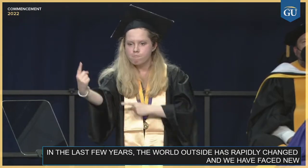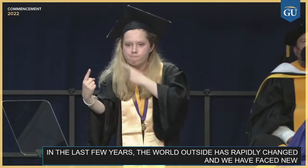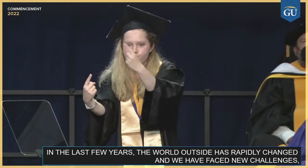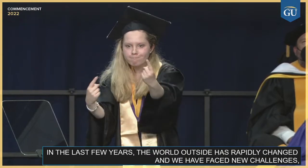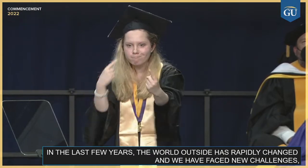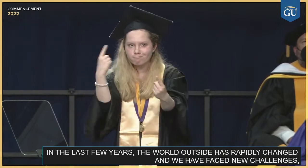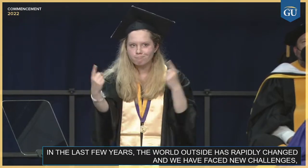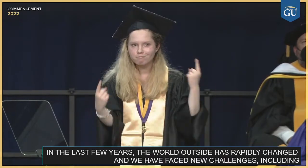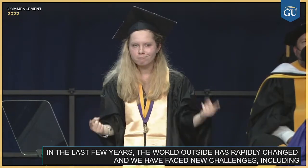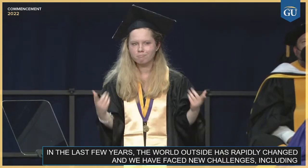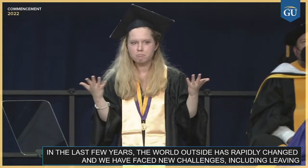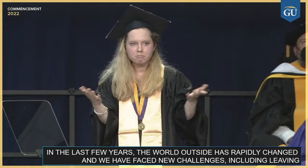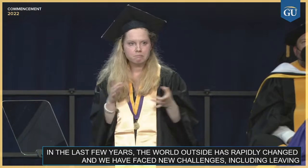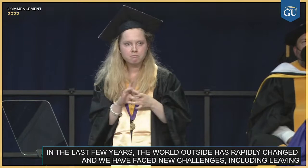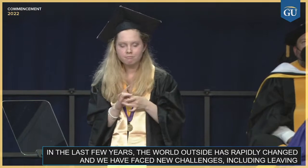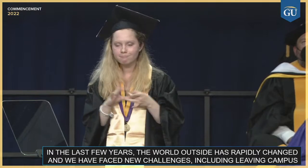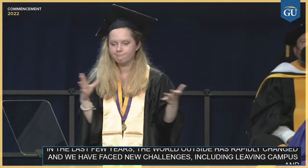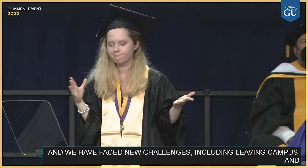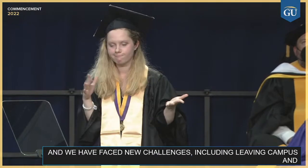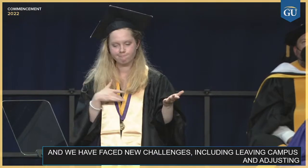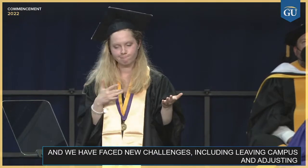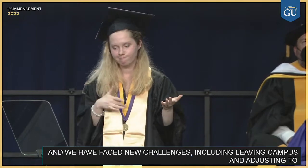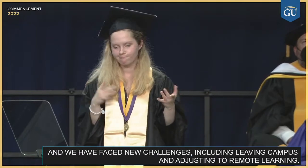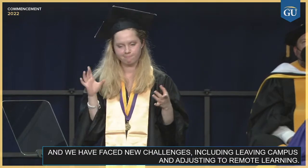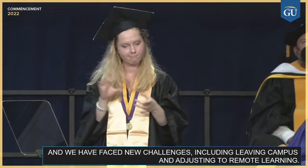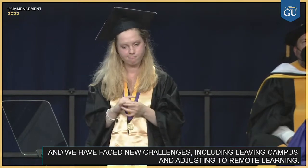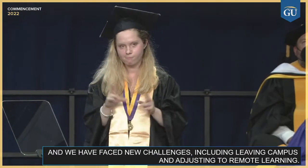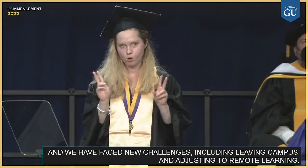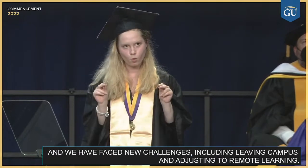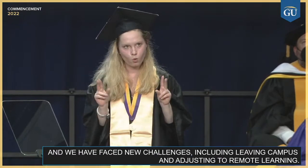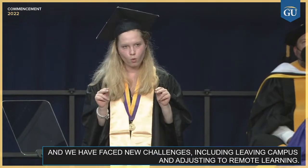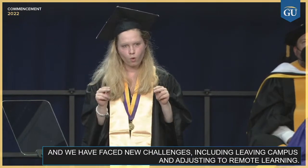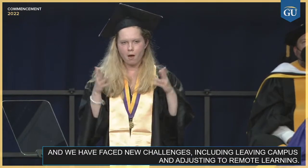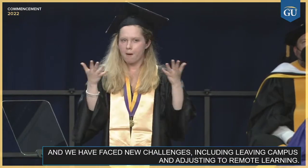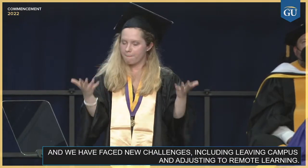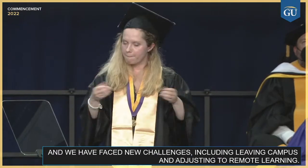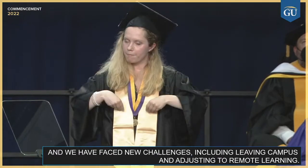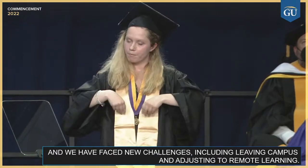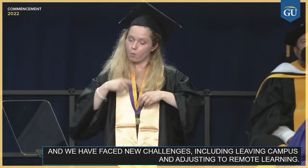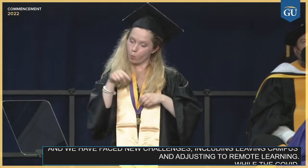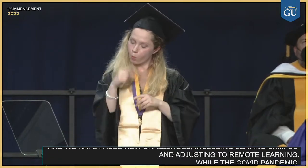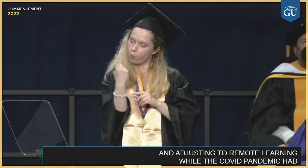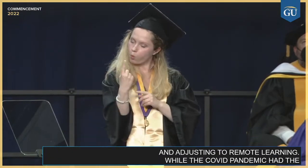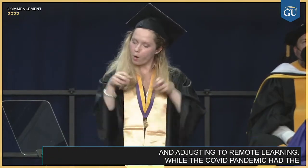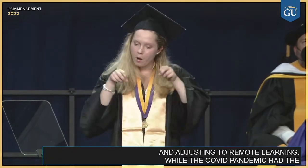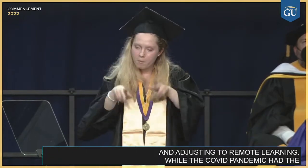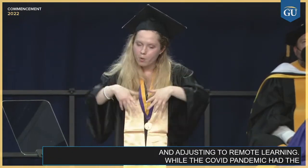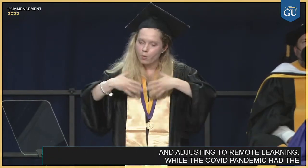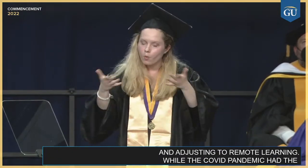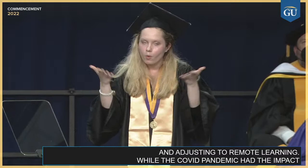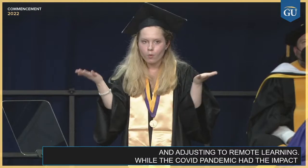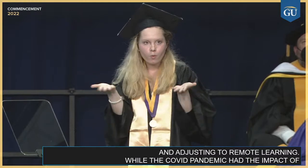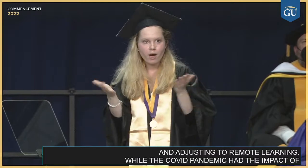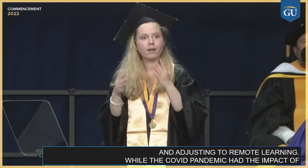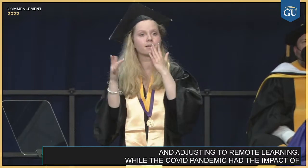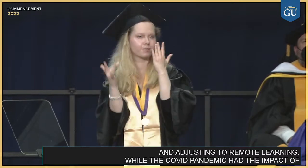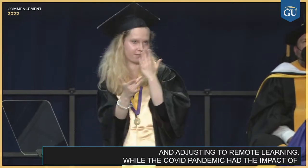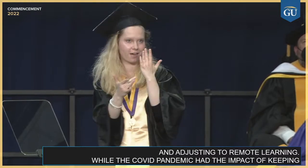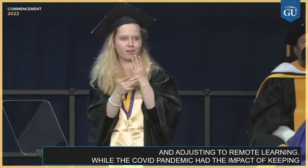learning. While COVID pandemic had the impact of keeping us physically separated from one another and negatively